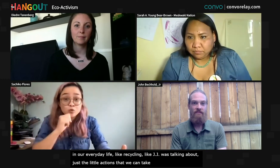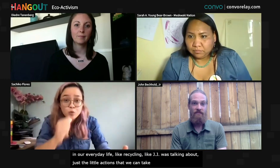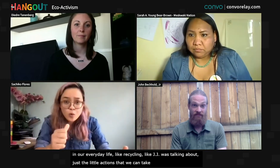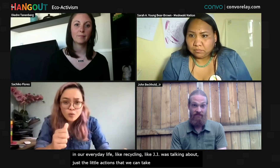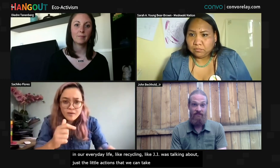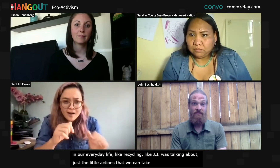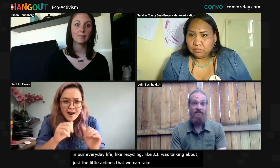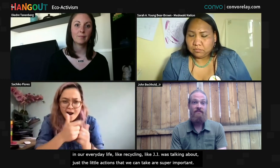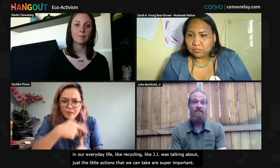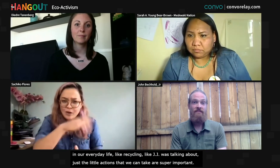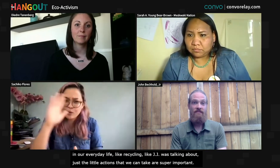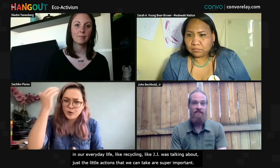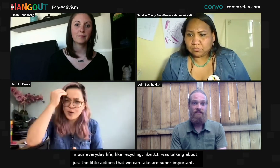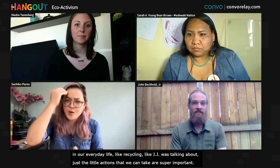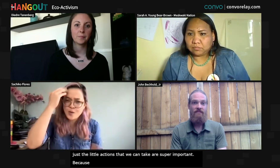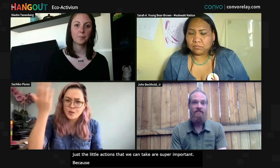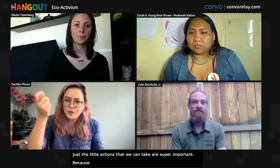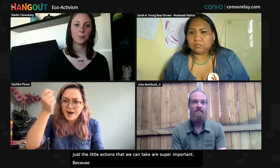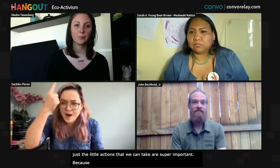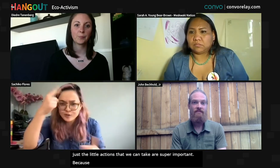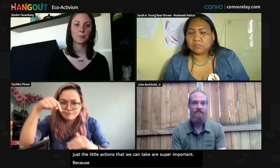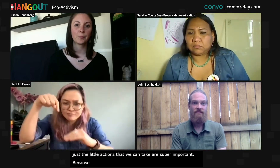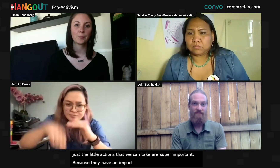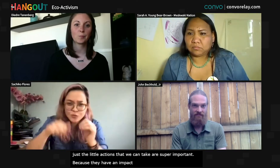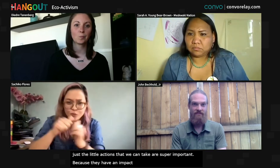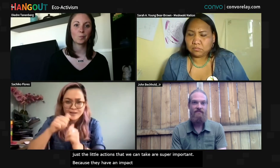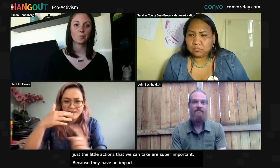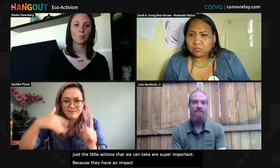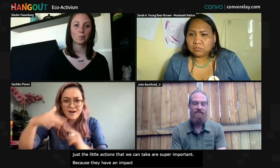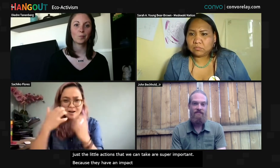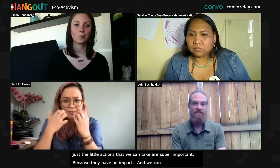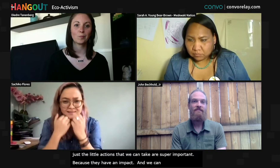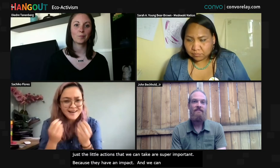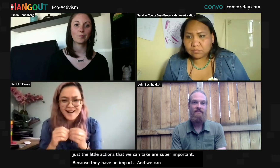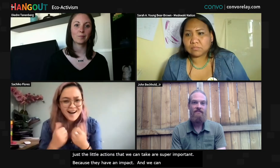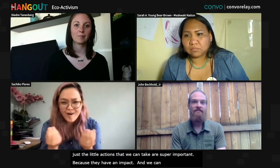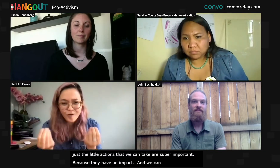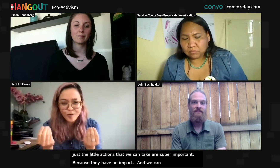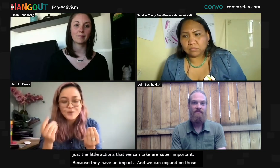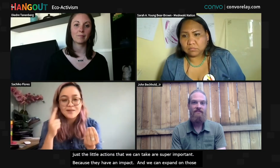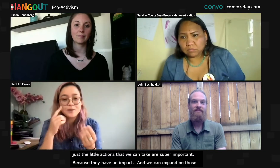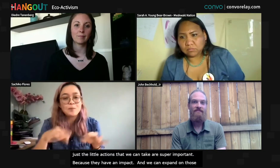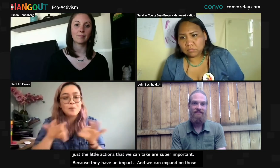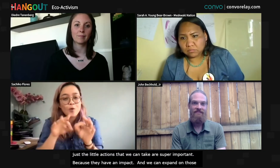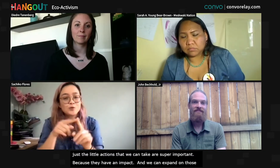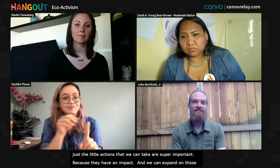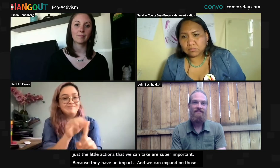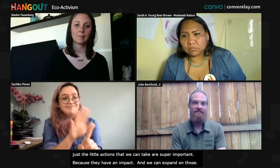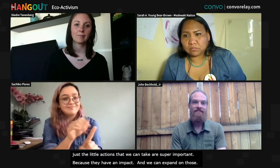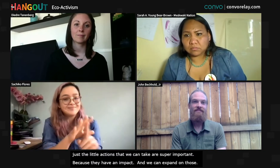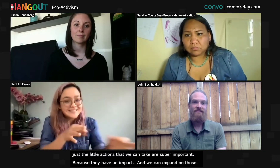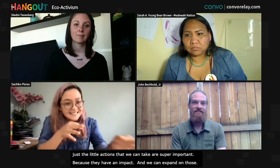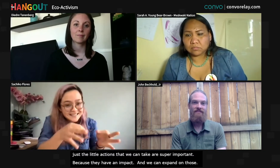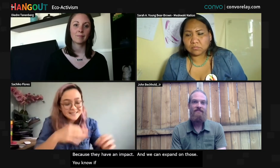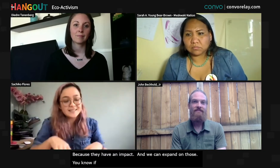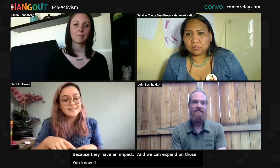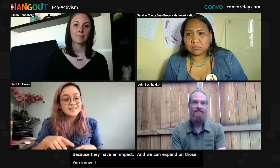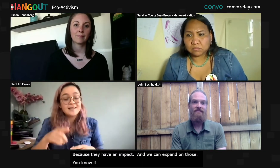because they have an impact, and we can expand on those. If we understand what's going on in our environment and how everything is connected,